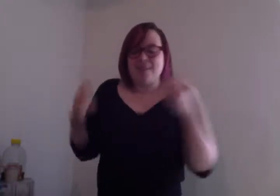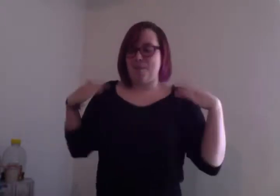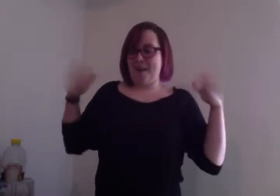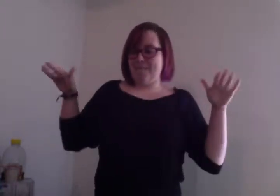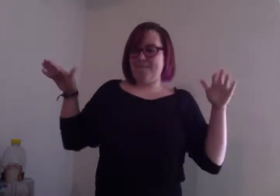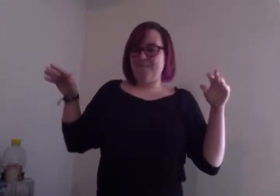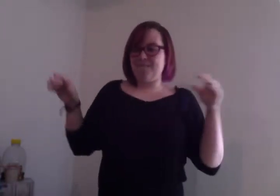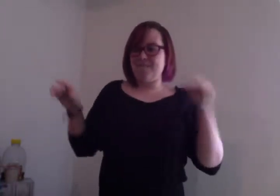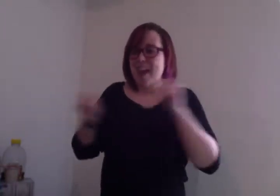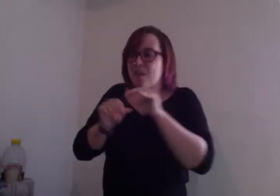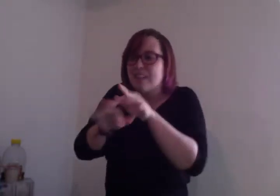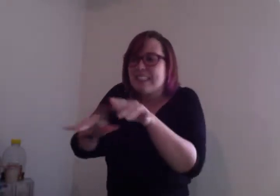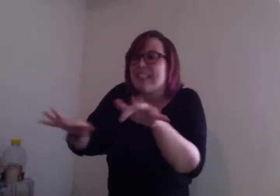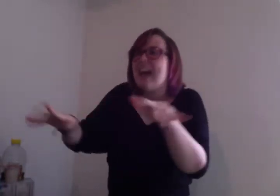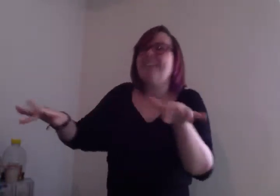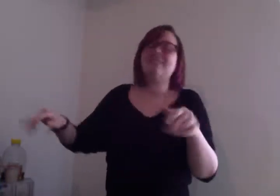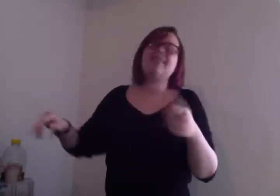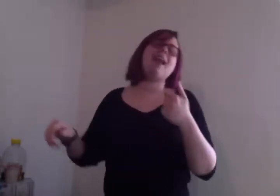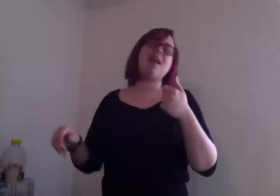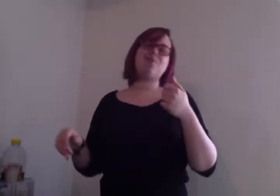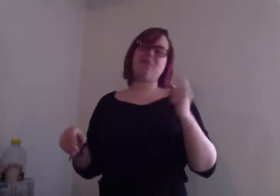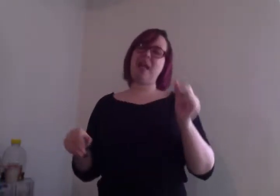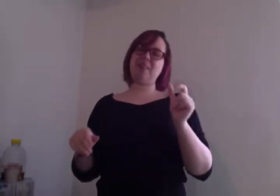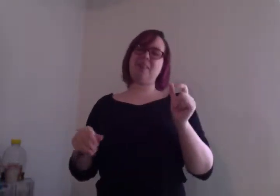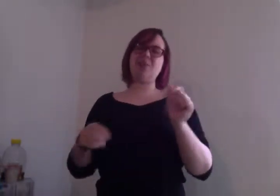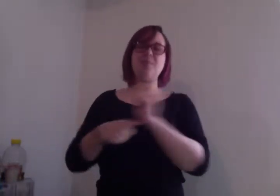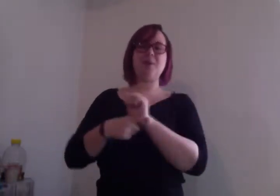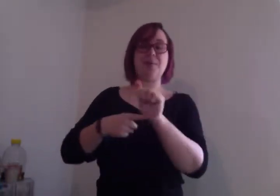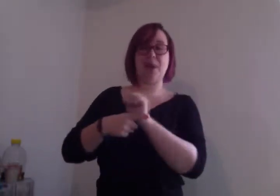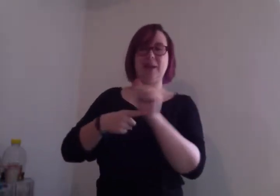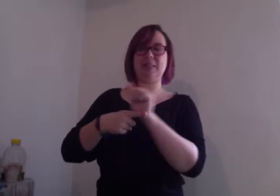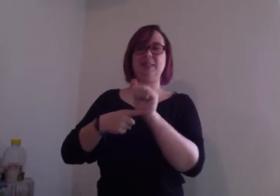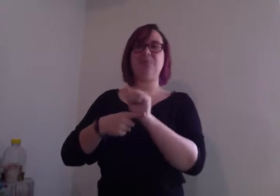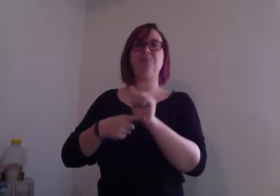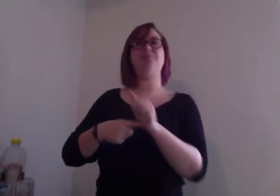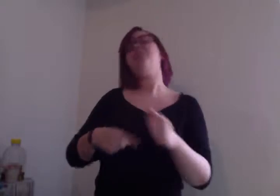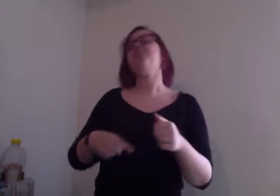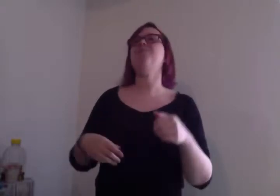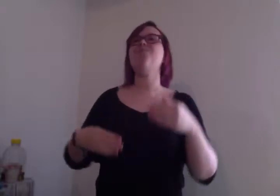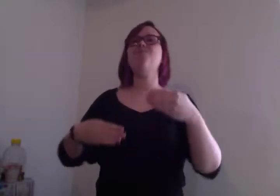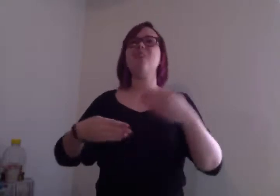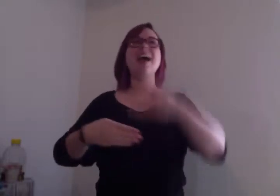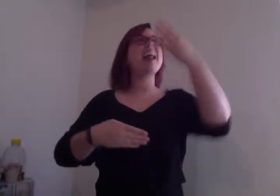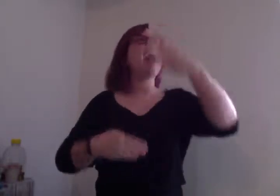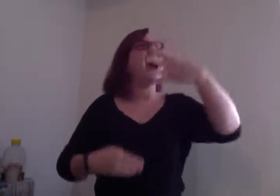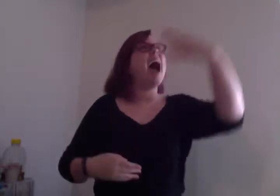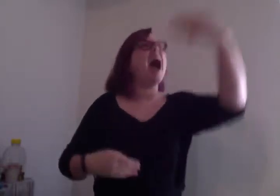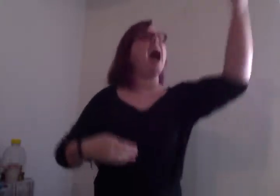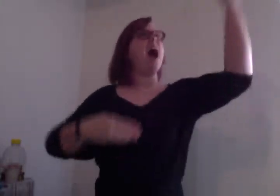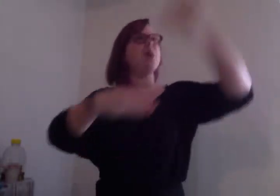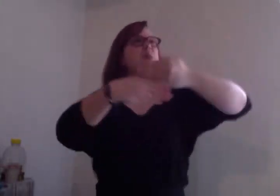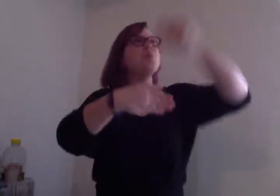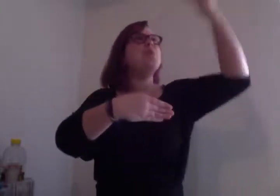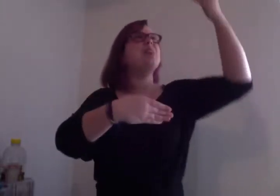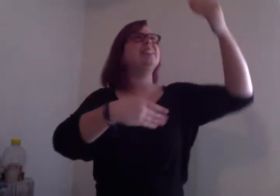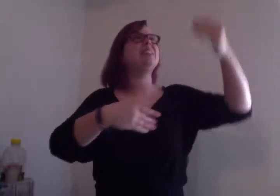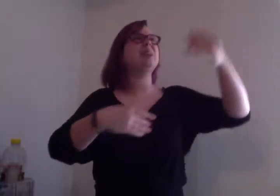Then out the nursery window they flew, and away to the Neverland. The Neverland was a wonderful